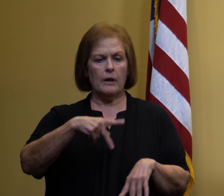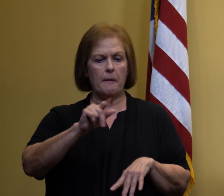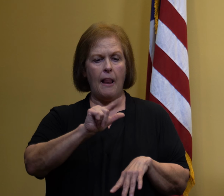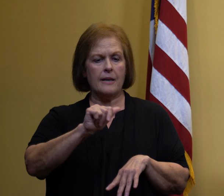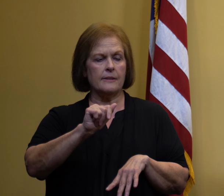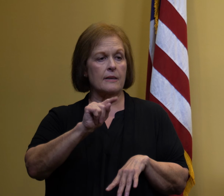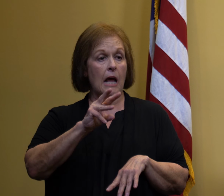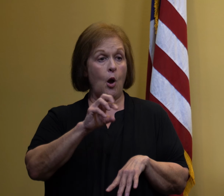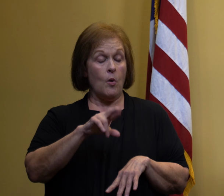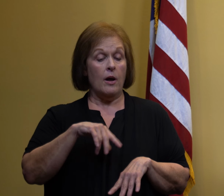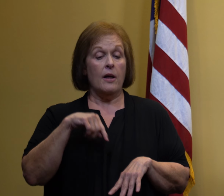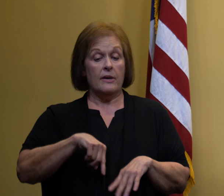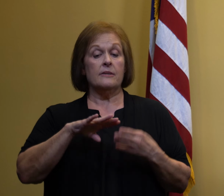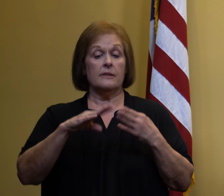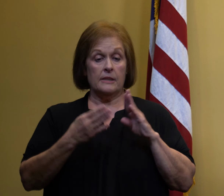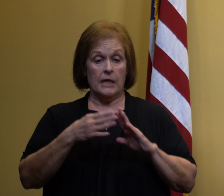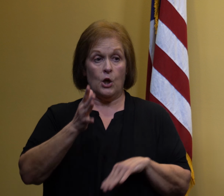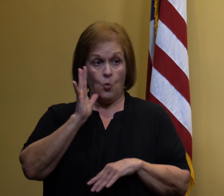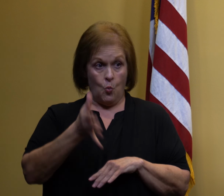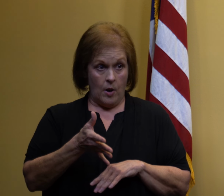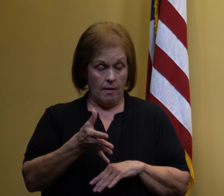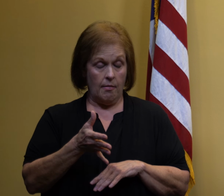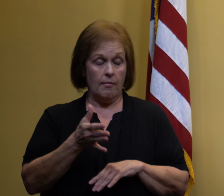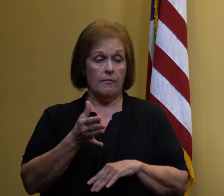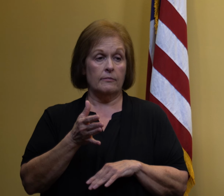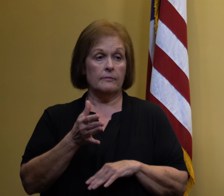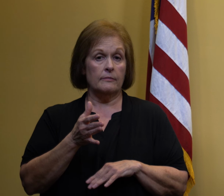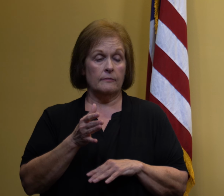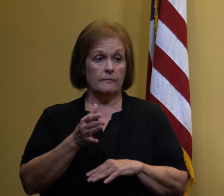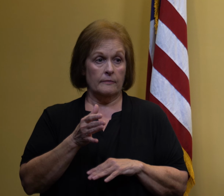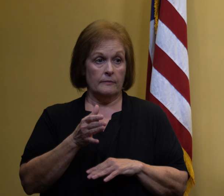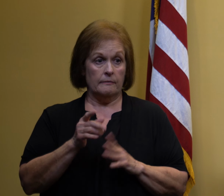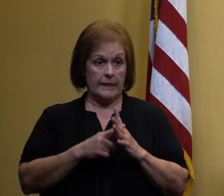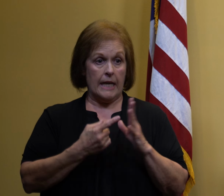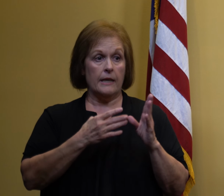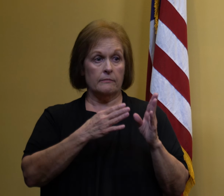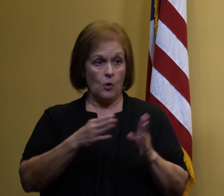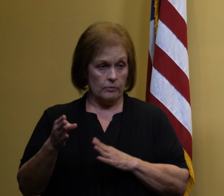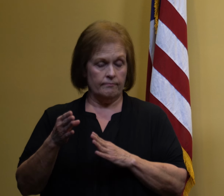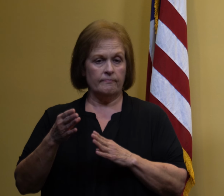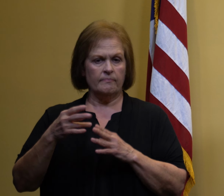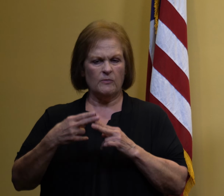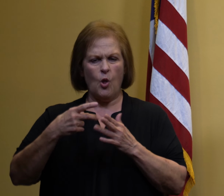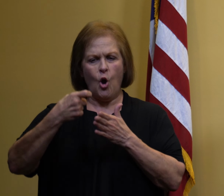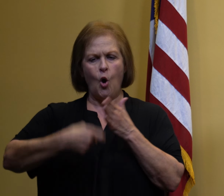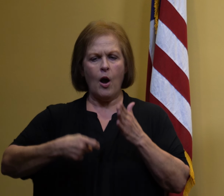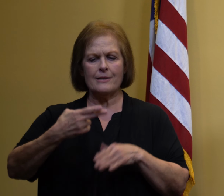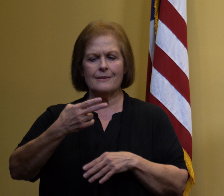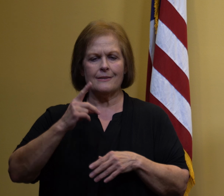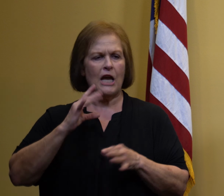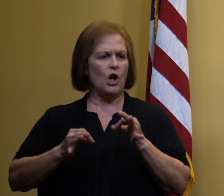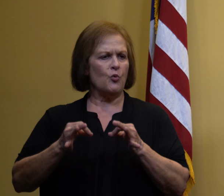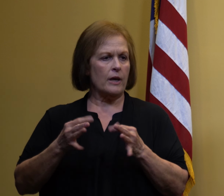The city will begin to organize a cost hearing so that we